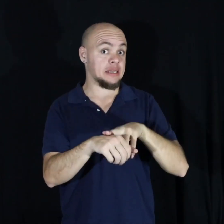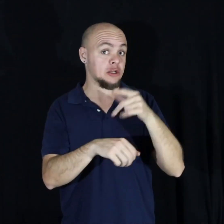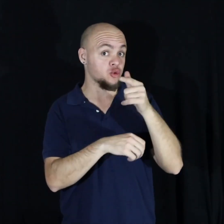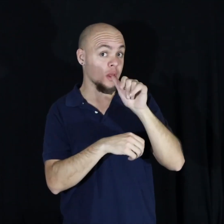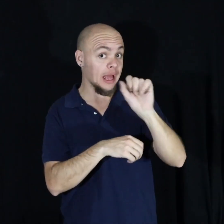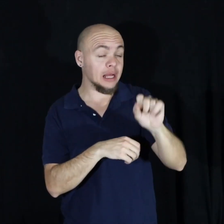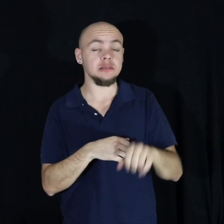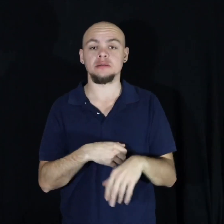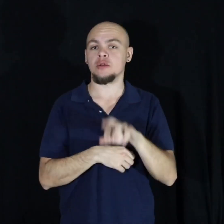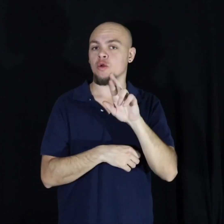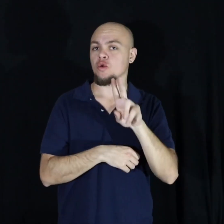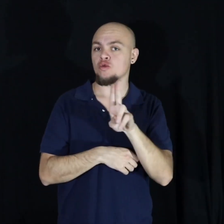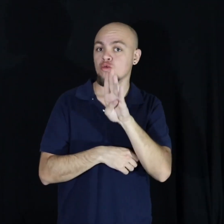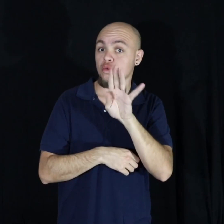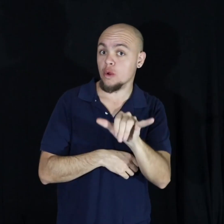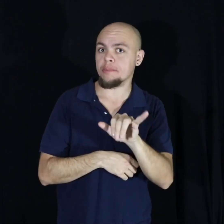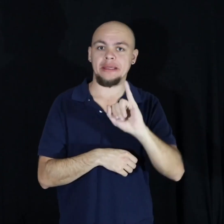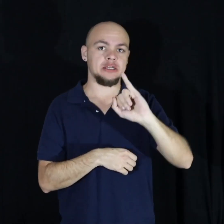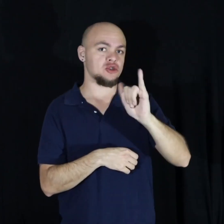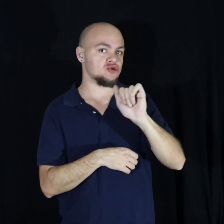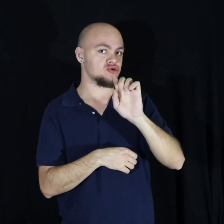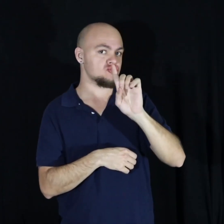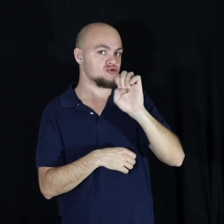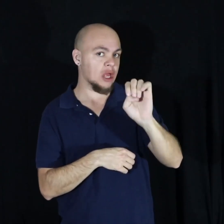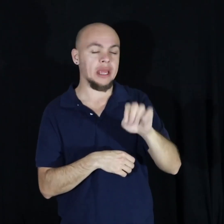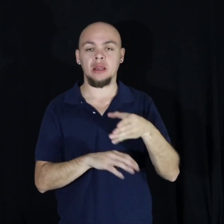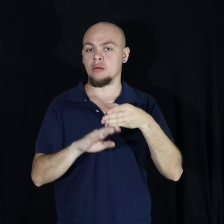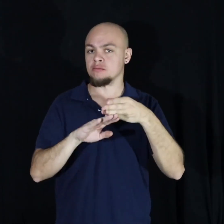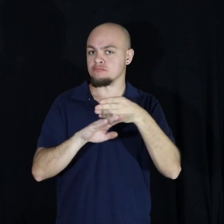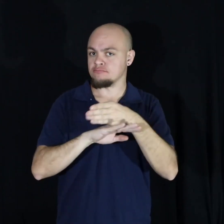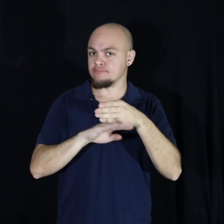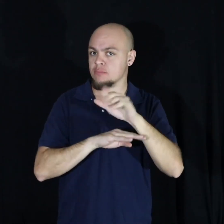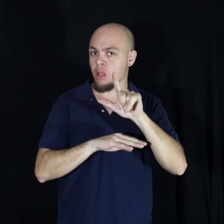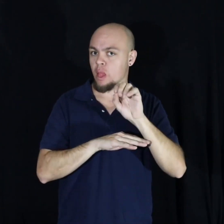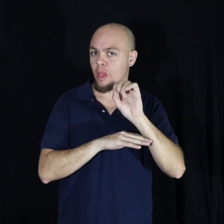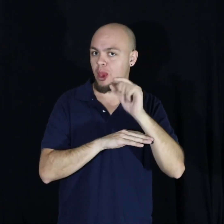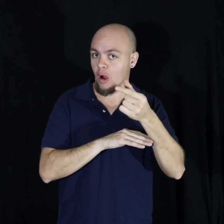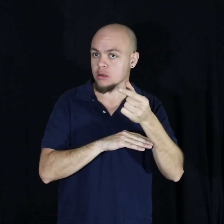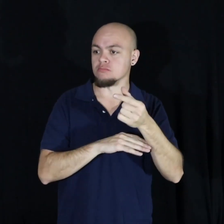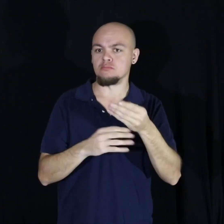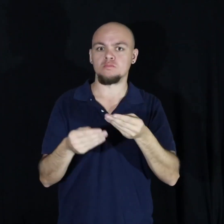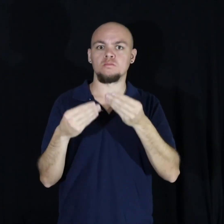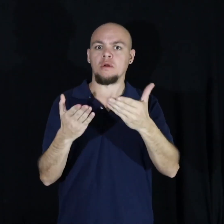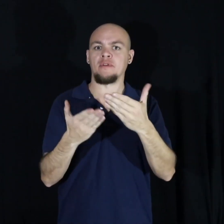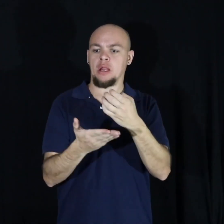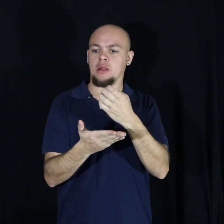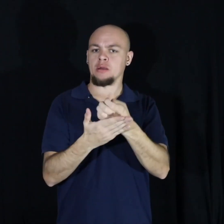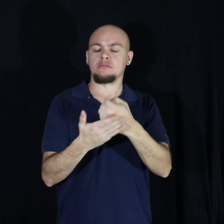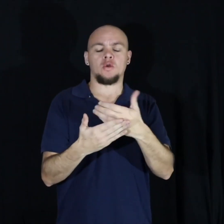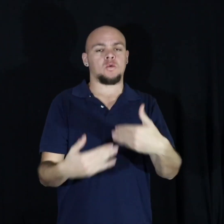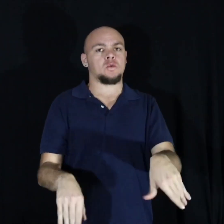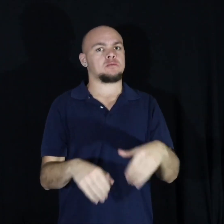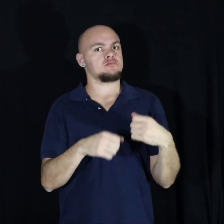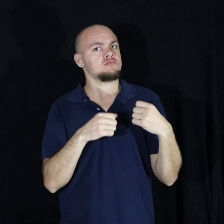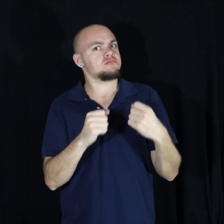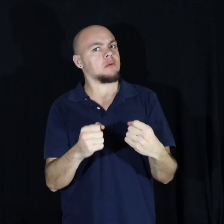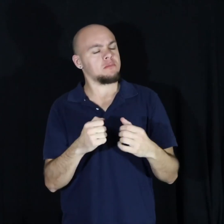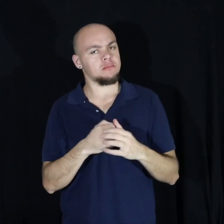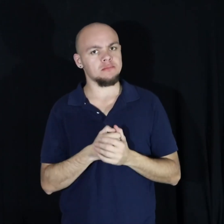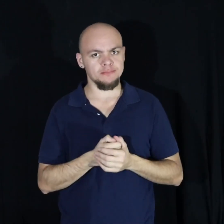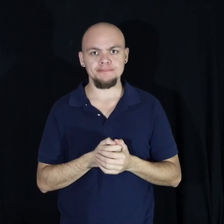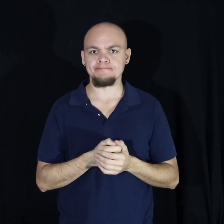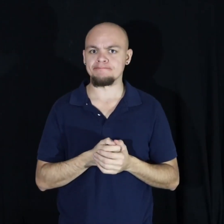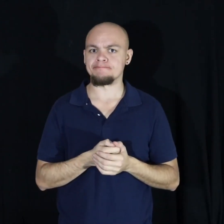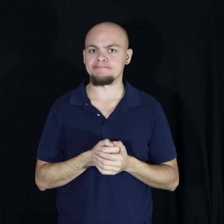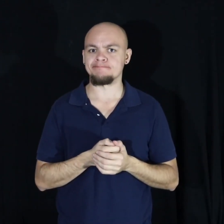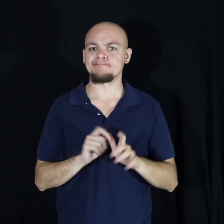rubies, jade, and timber logs are the ones that provide the economy a substantial portion.